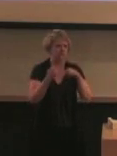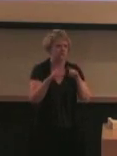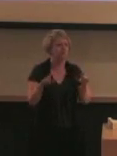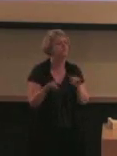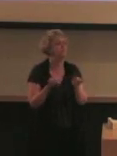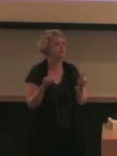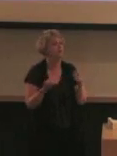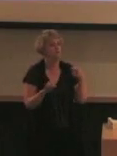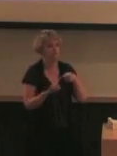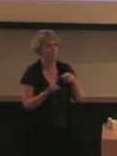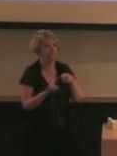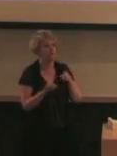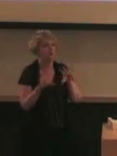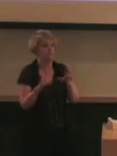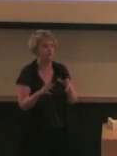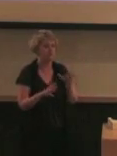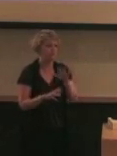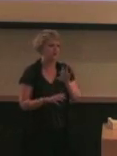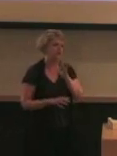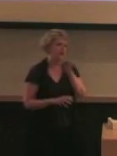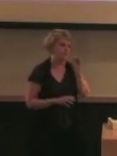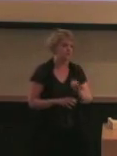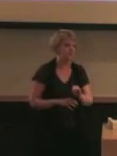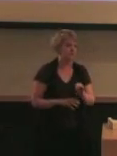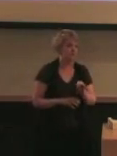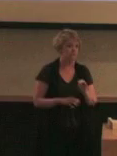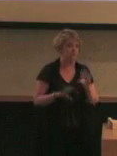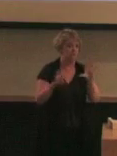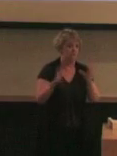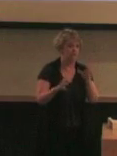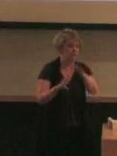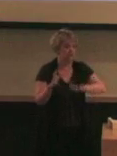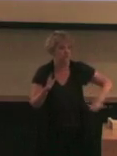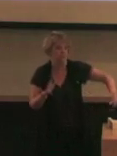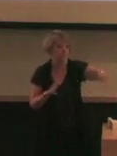anyways, that population is about almost 9% of the population.